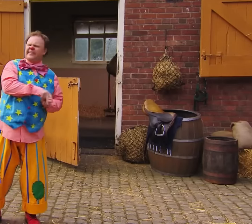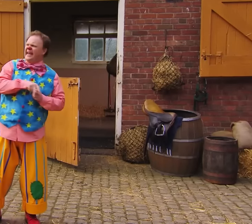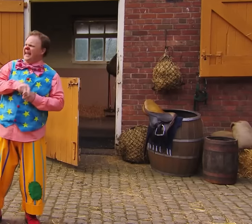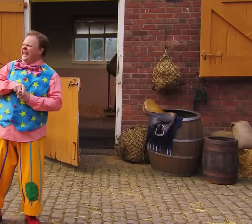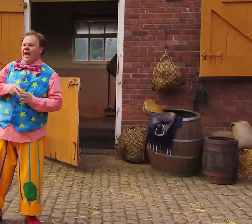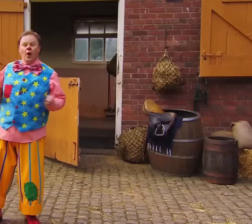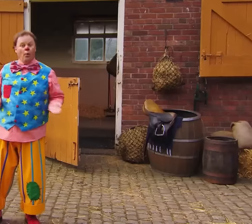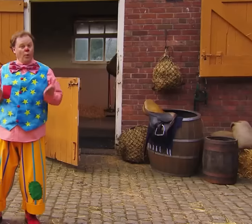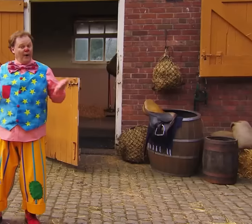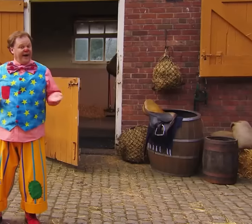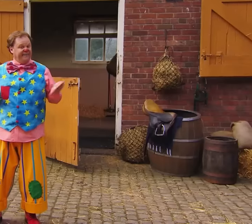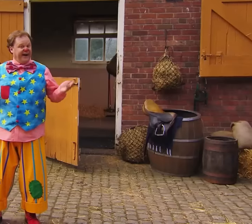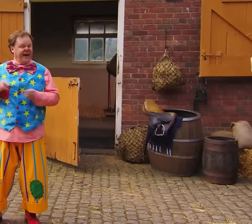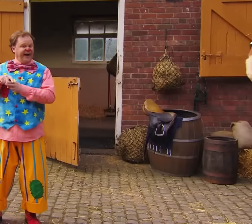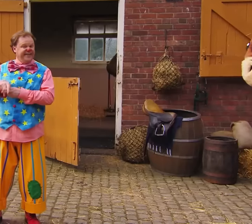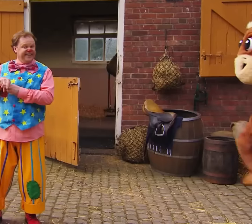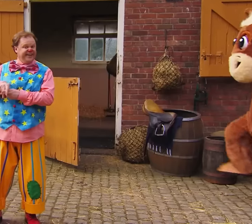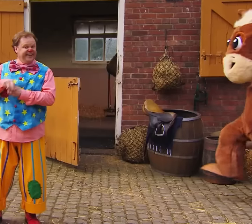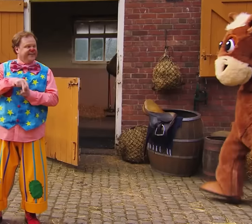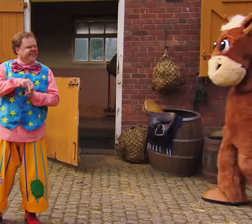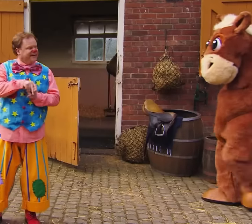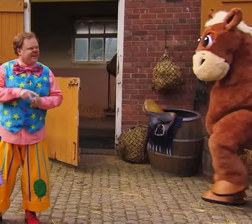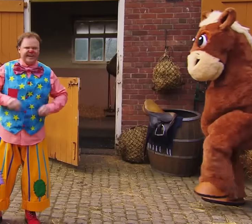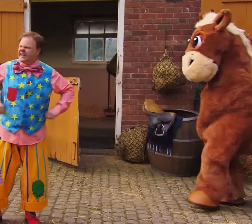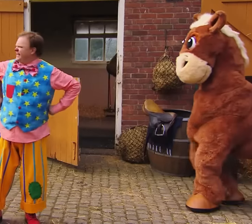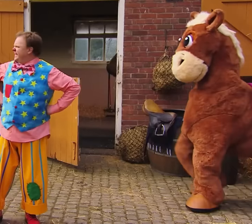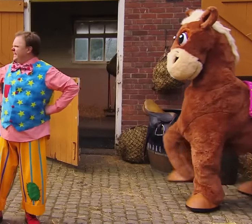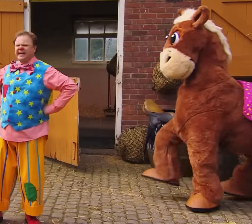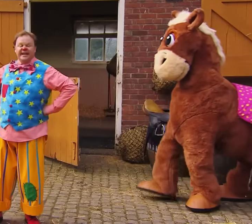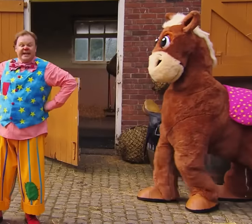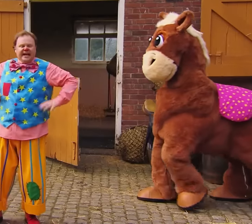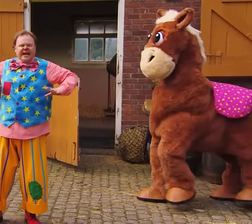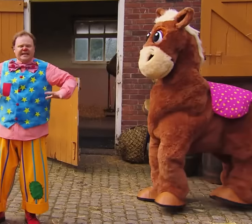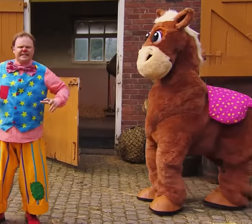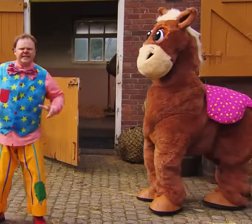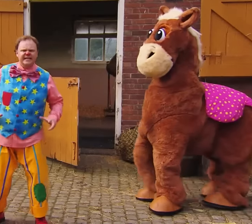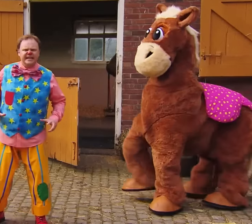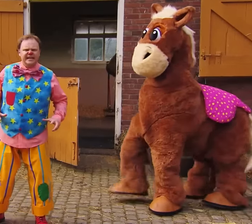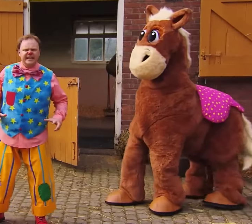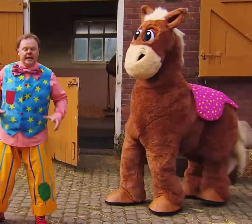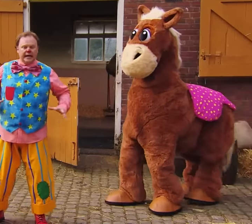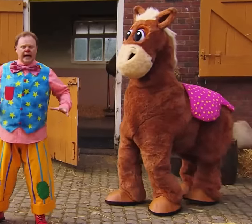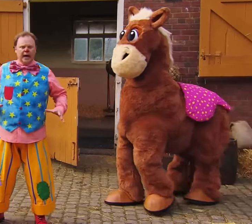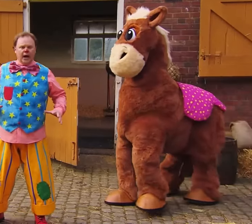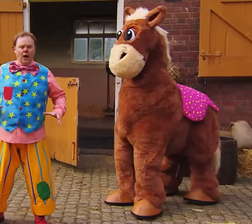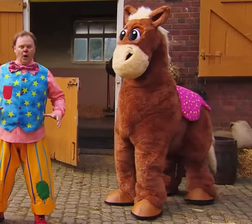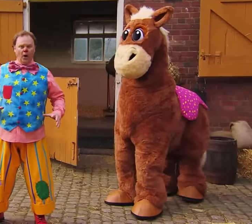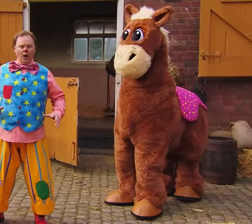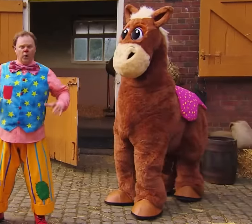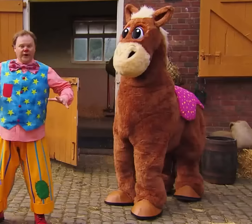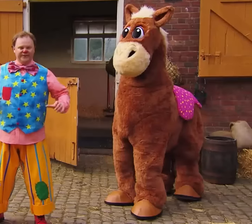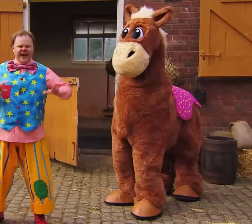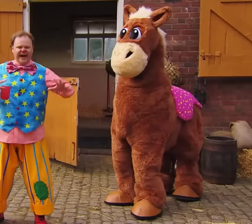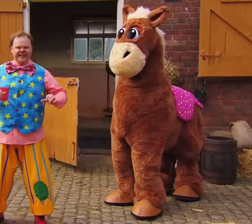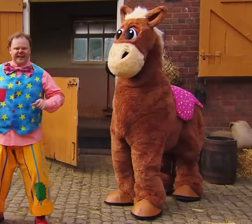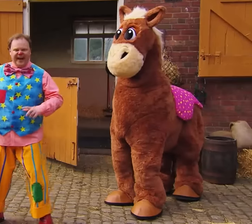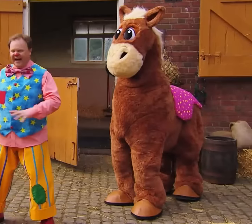Horsey, where are you? Mr Tumble, there's a horse behind you. Oh, right.